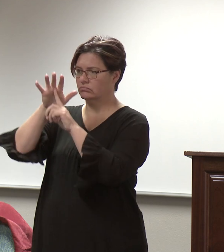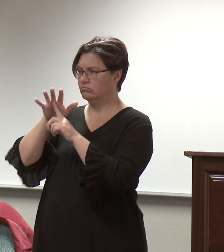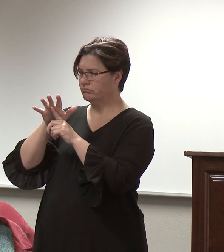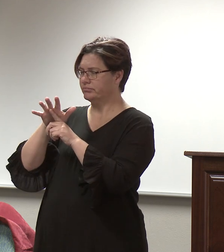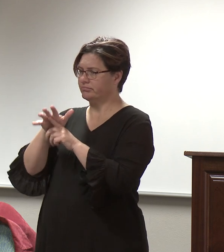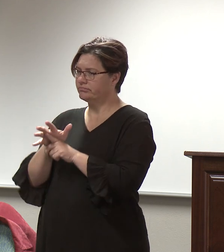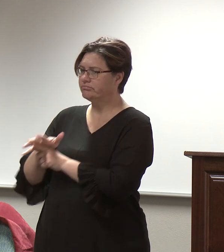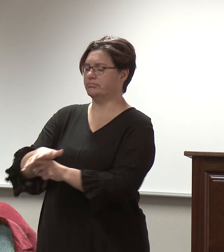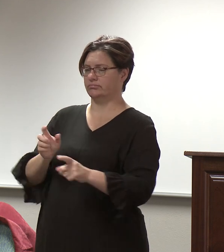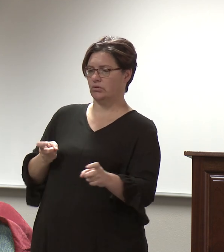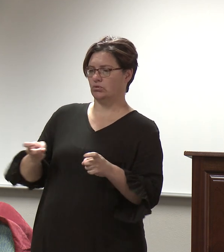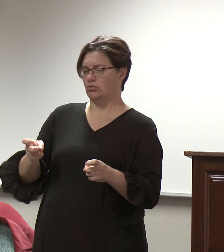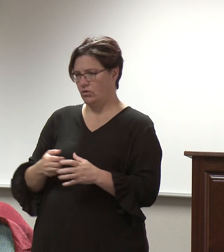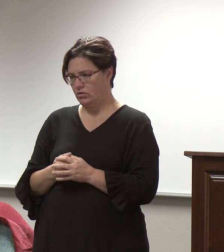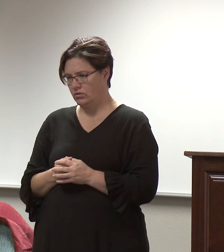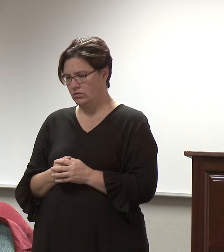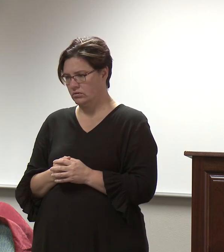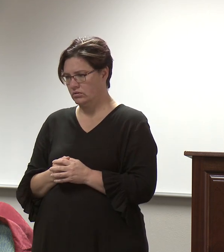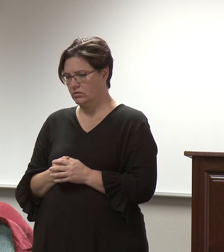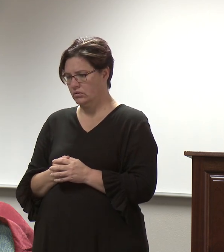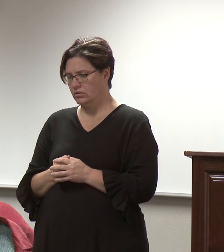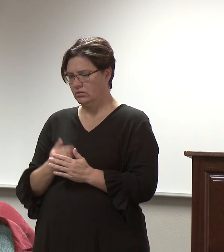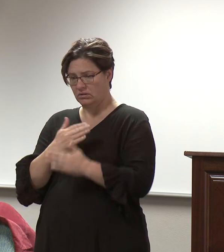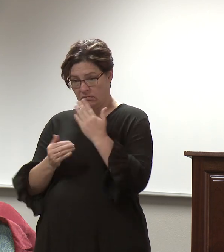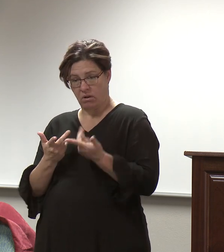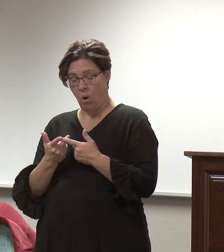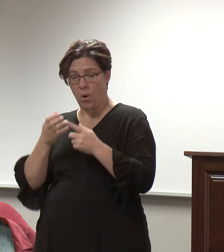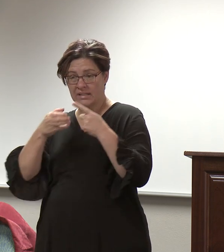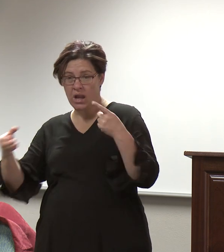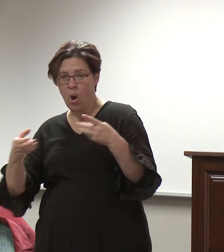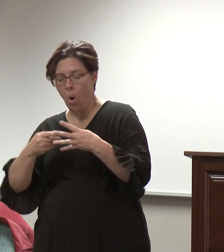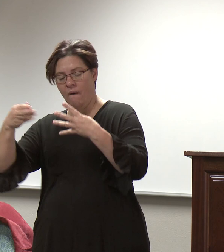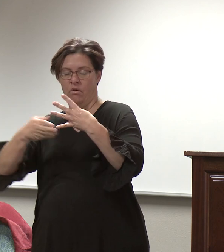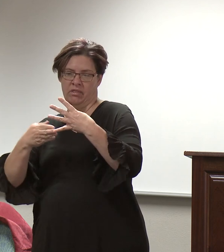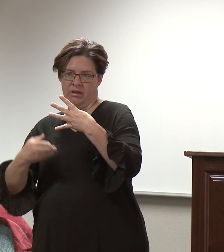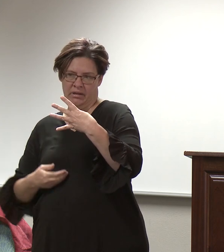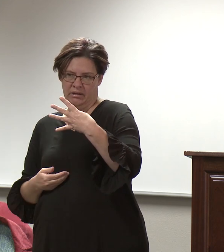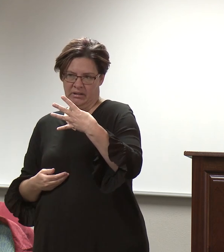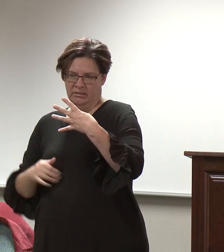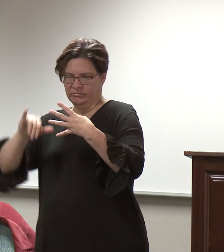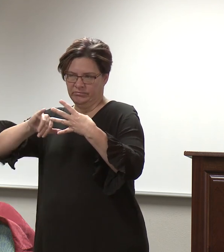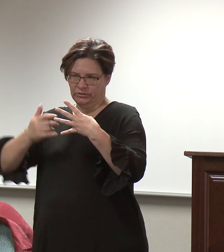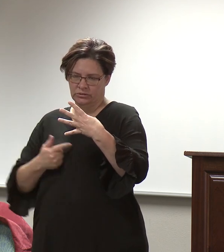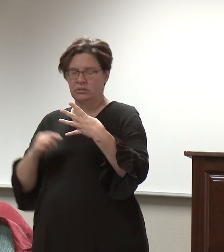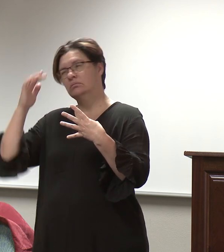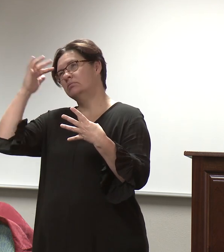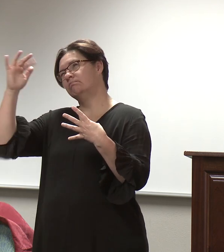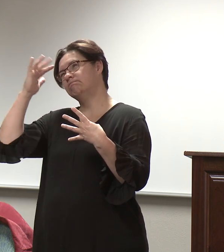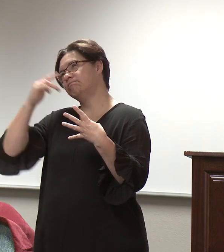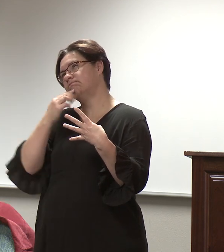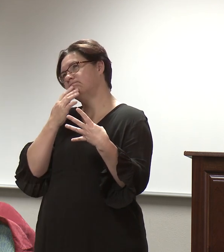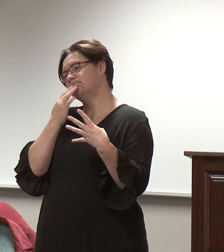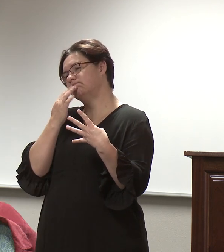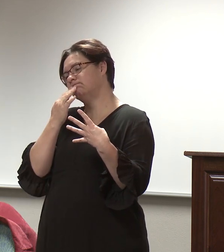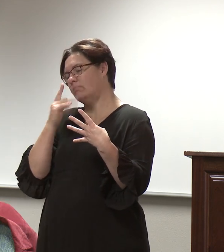dominations. Could ableism be a satellite or a fourth form? Let me think about that,